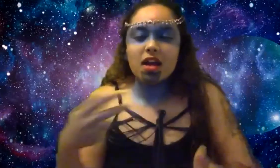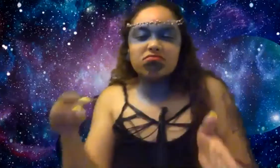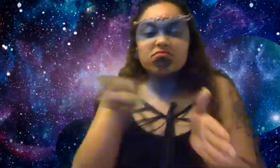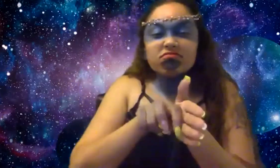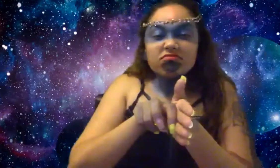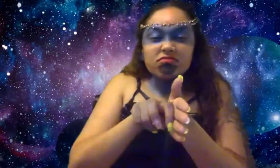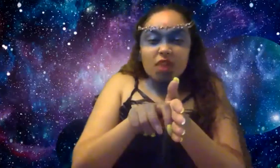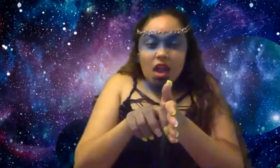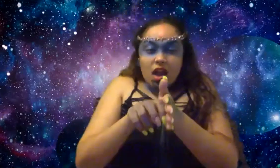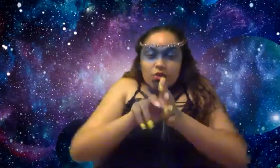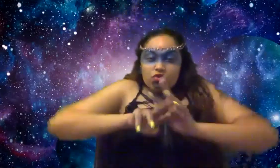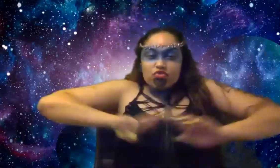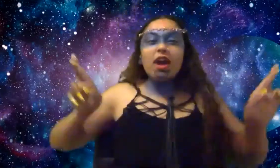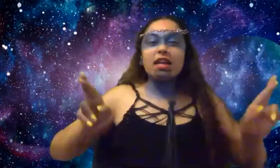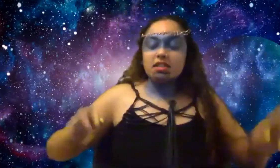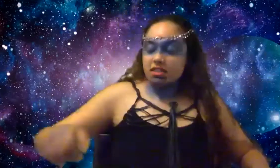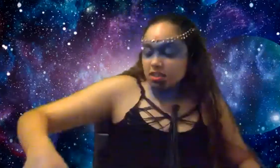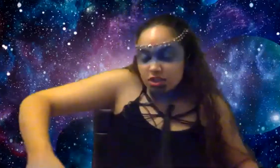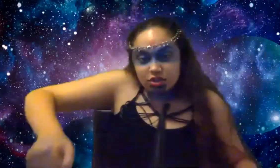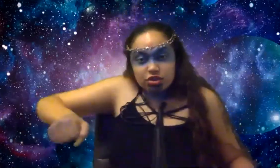and I knew I was just going to do it.